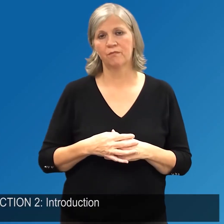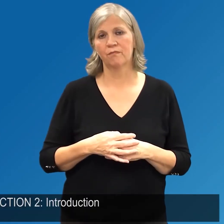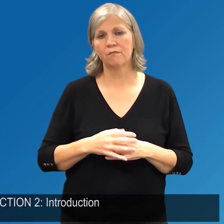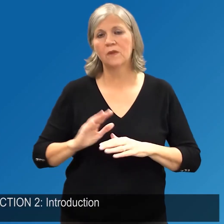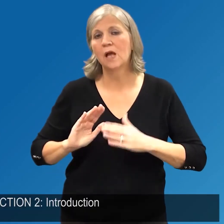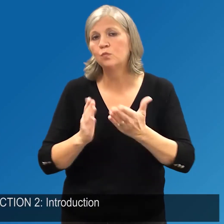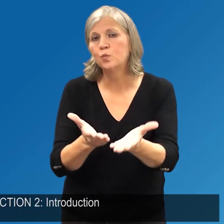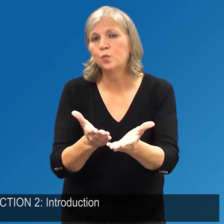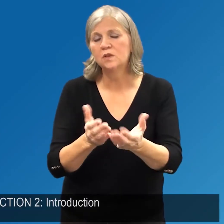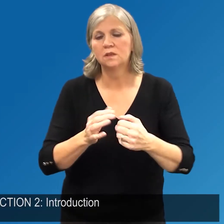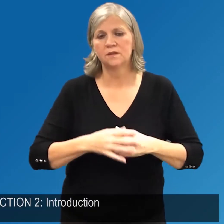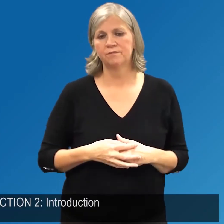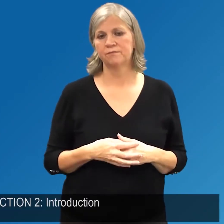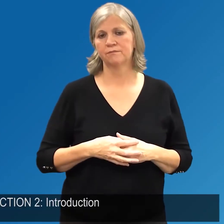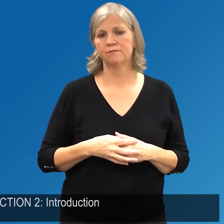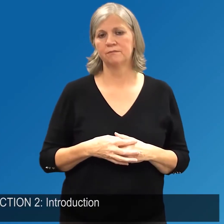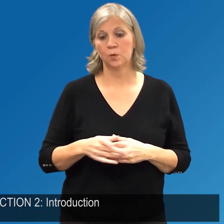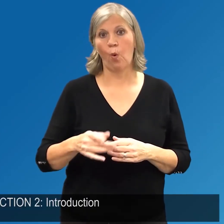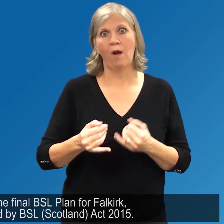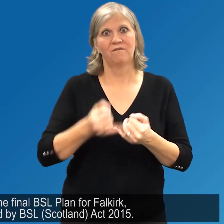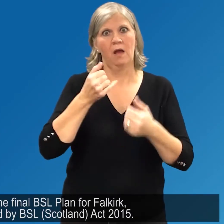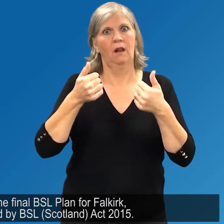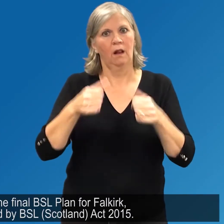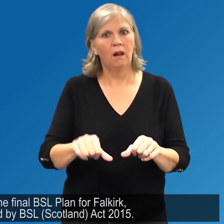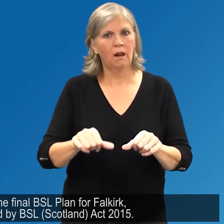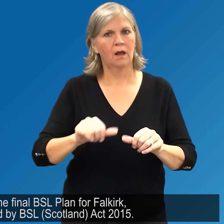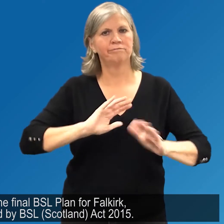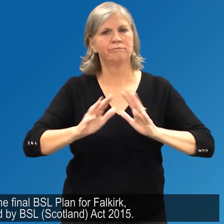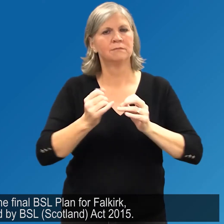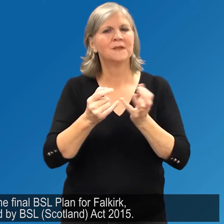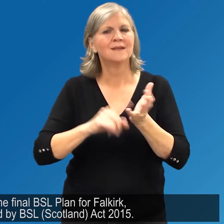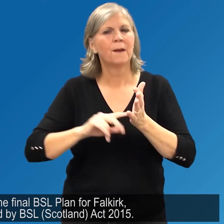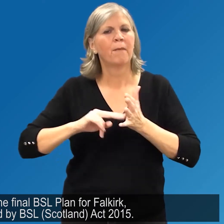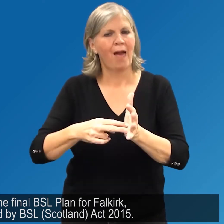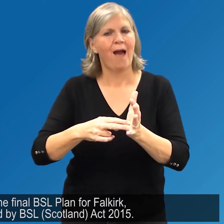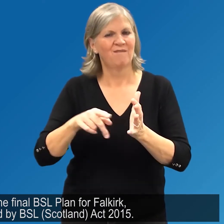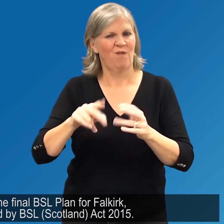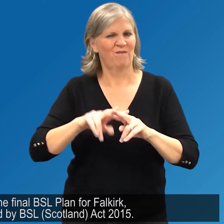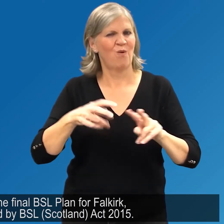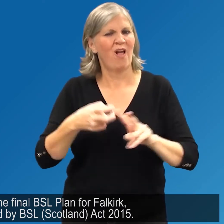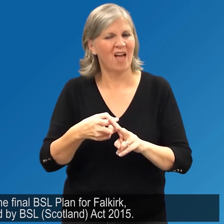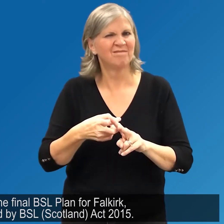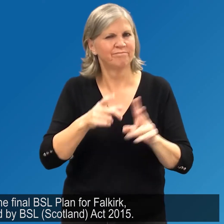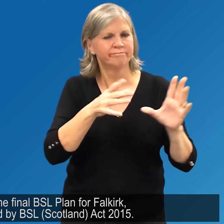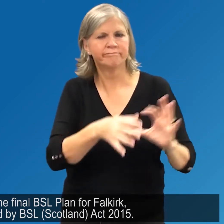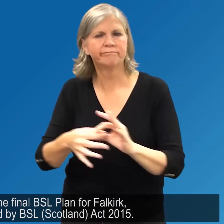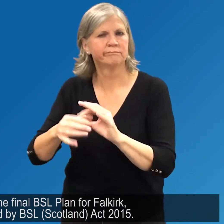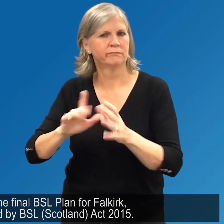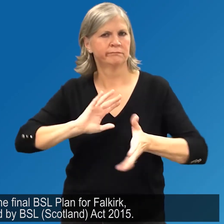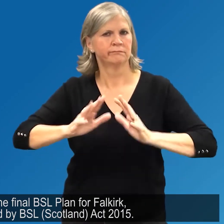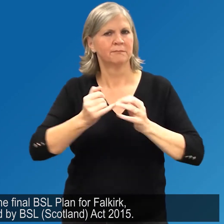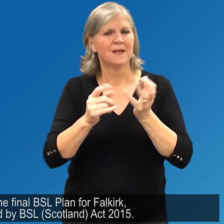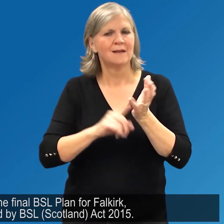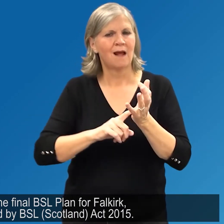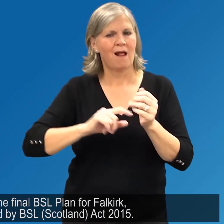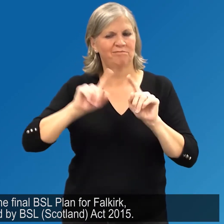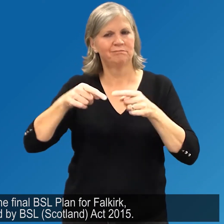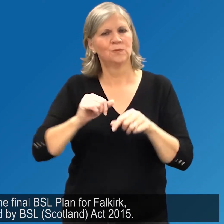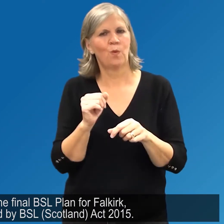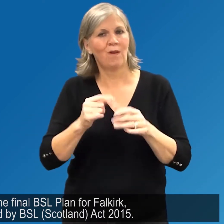Section 2. Introduction. This is the final BSL plan for Falkirk as required by BSL Scotland